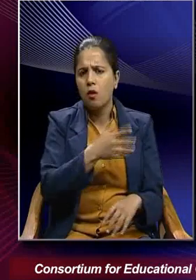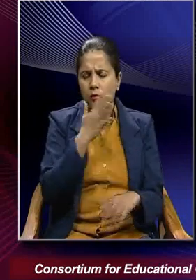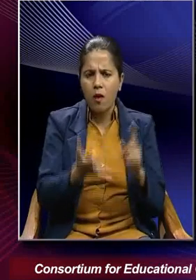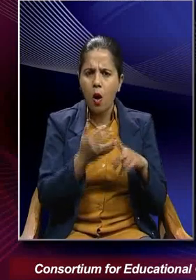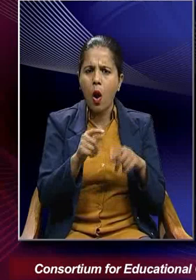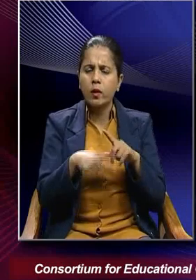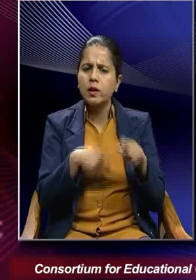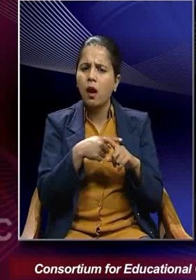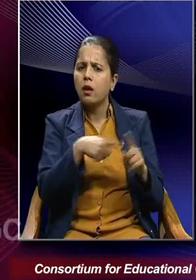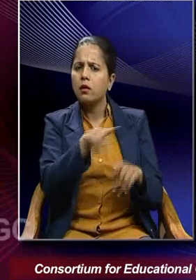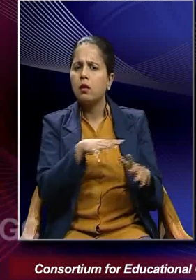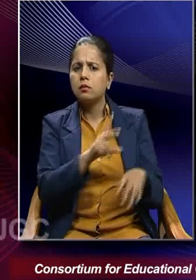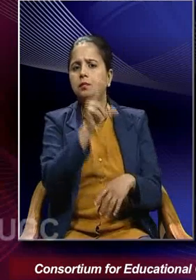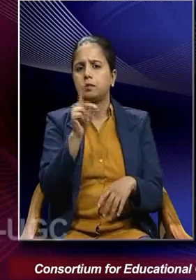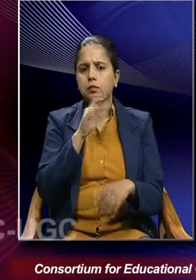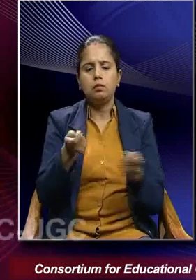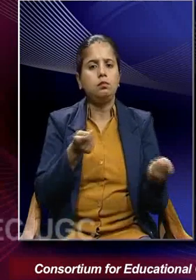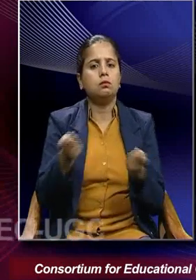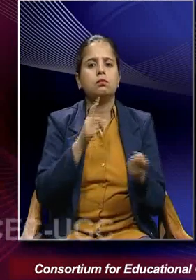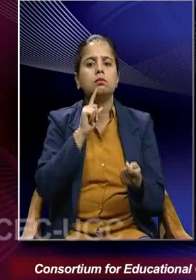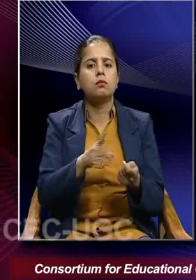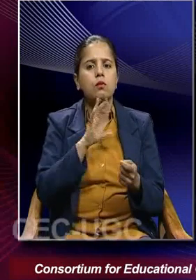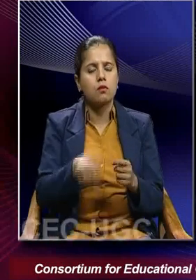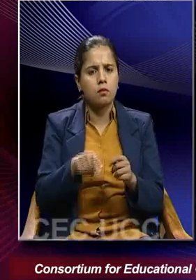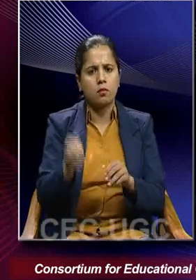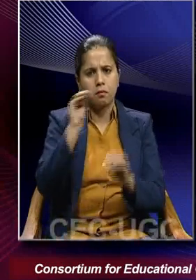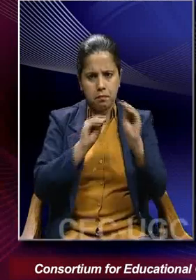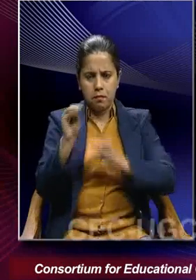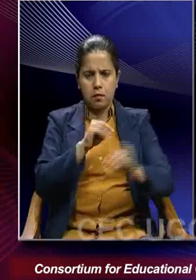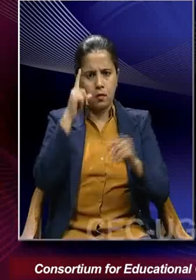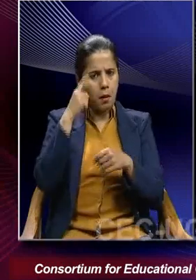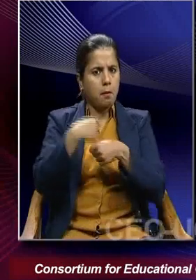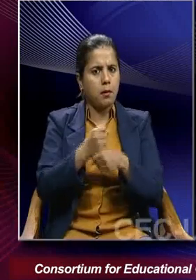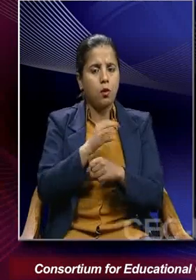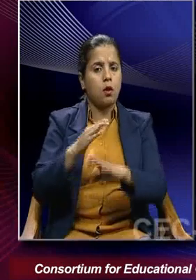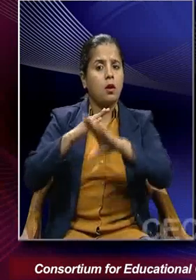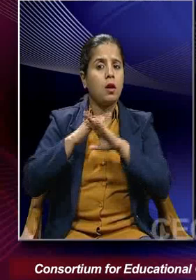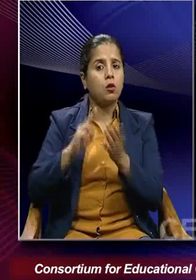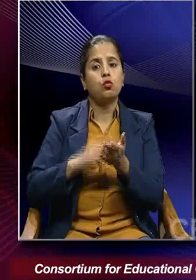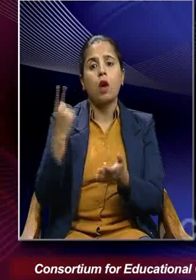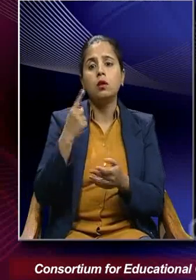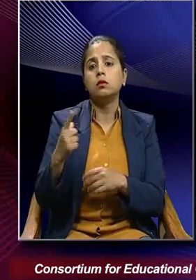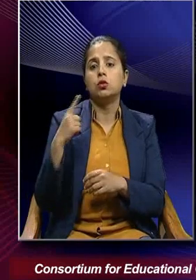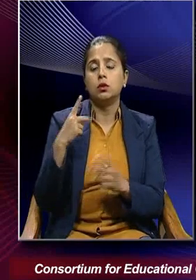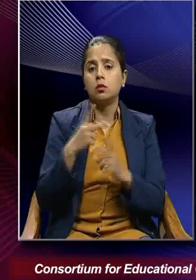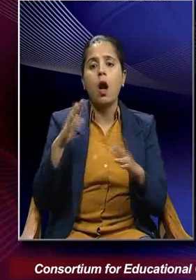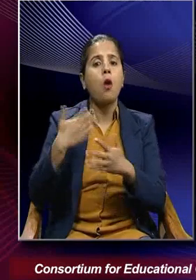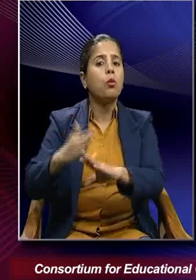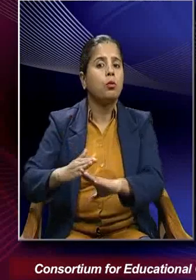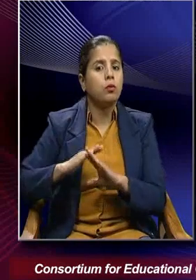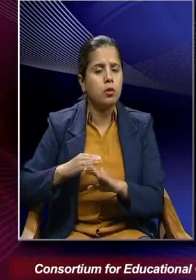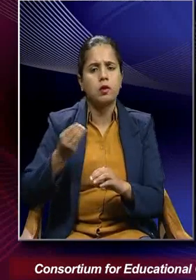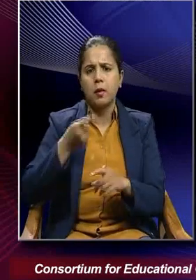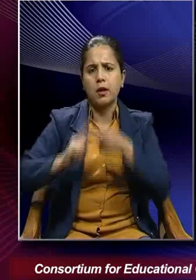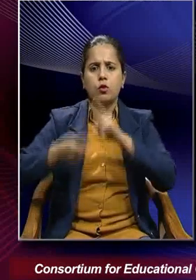and prepared a second tier of command as a precaution against the arrest of the national leaders. And some of the